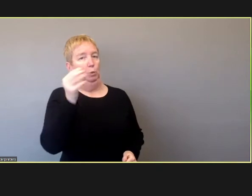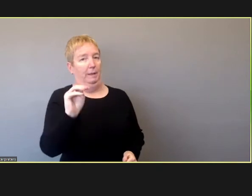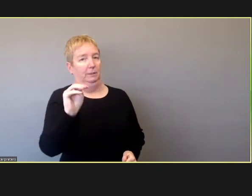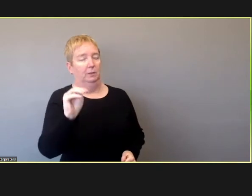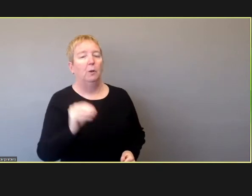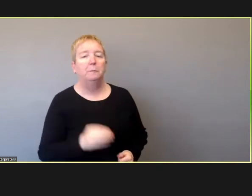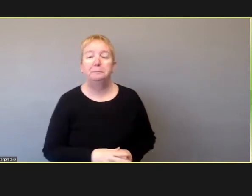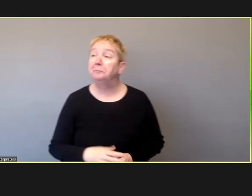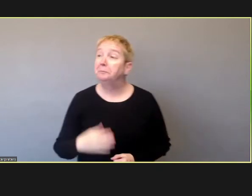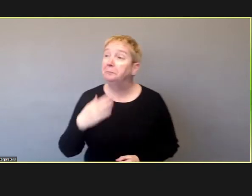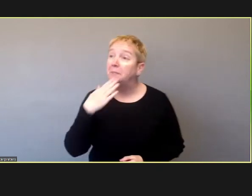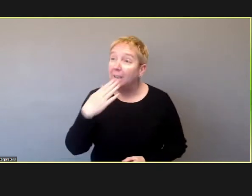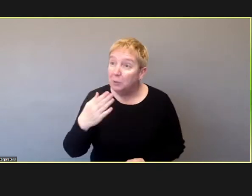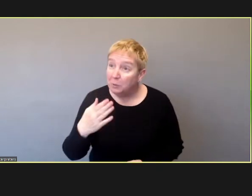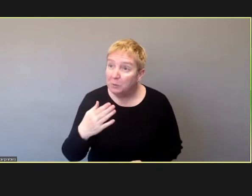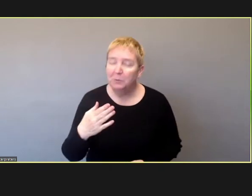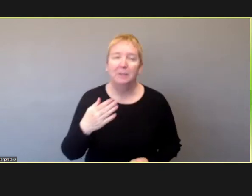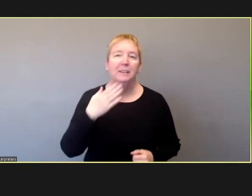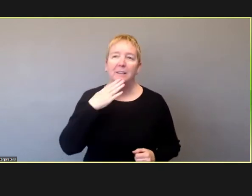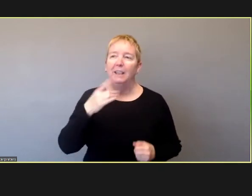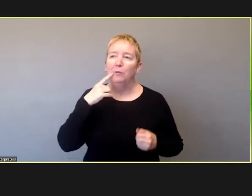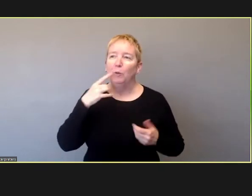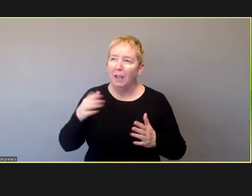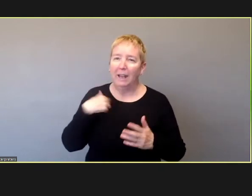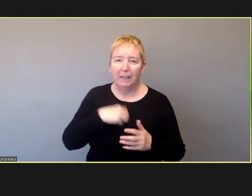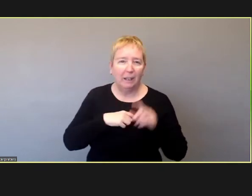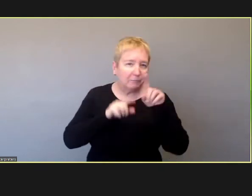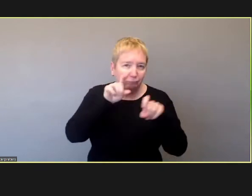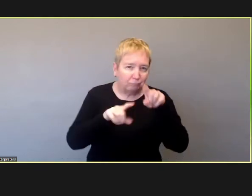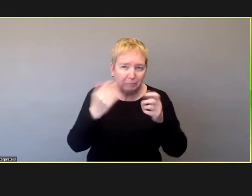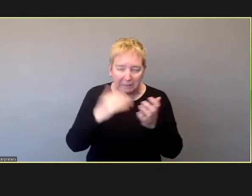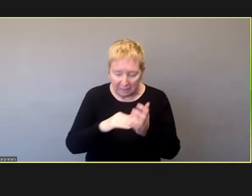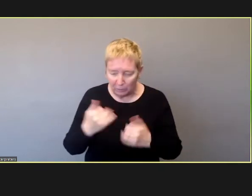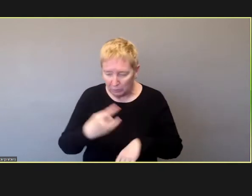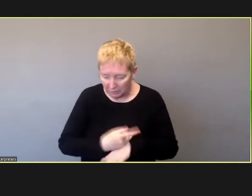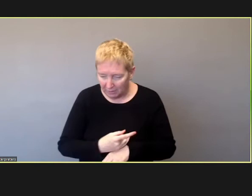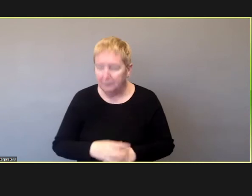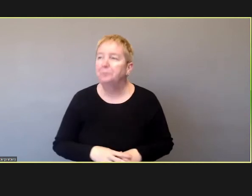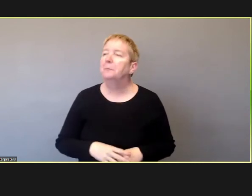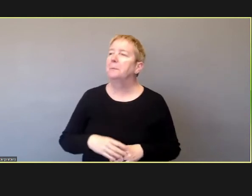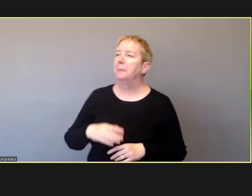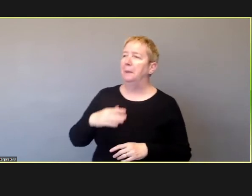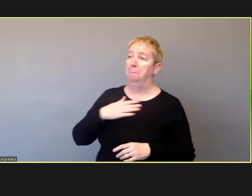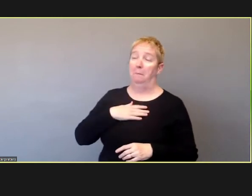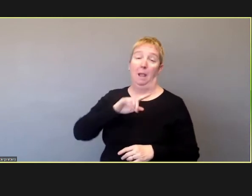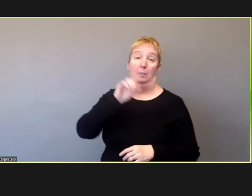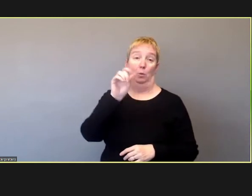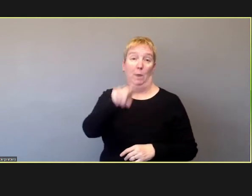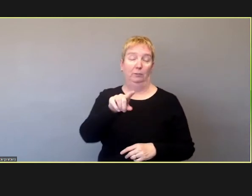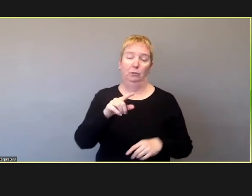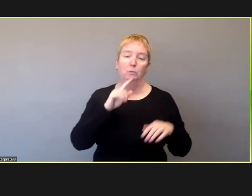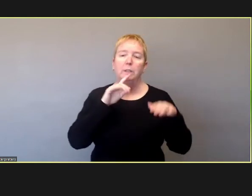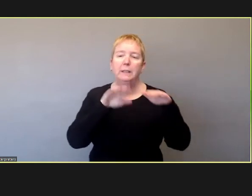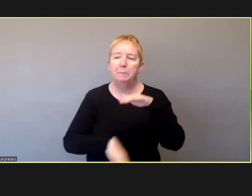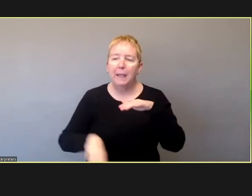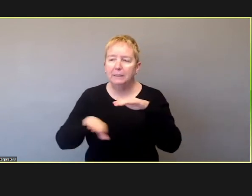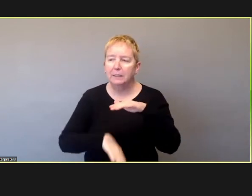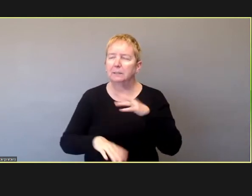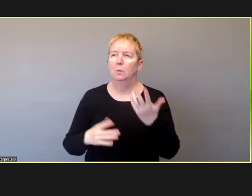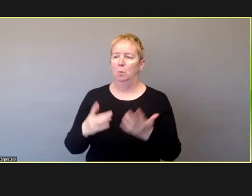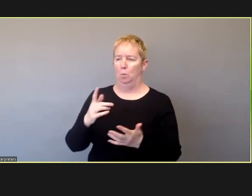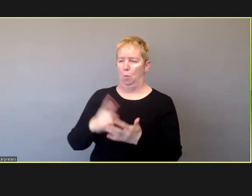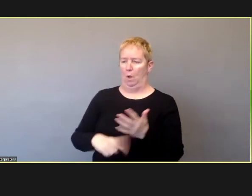And thank you so much for taking our questions, Dr. Grace. So my question is really basic. What is the scientific